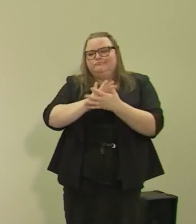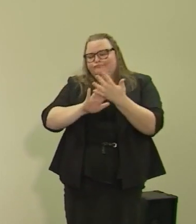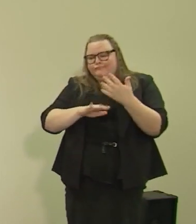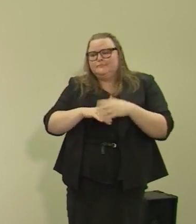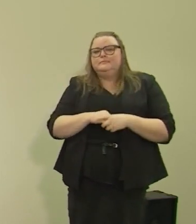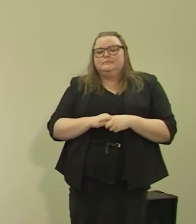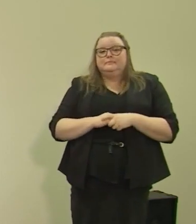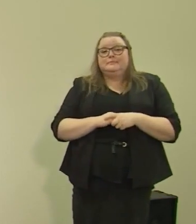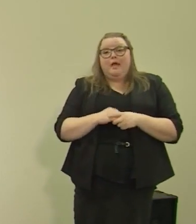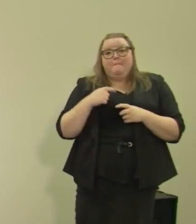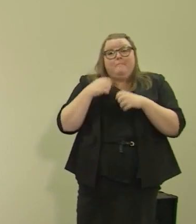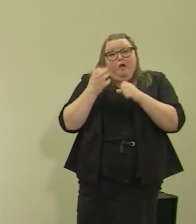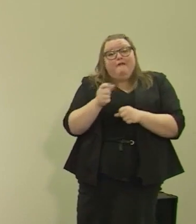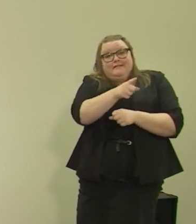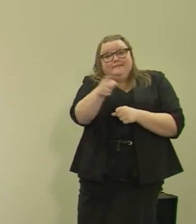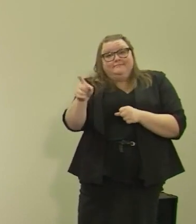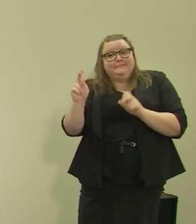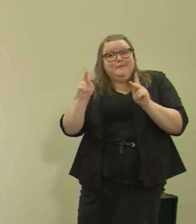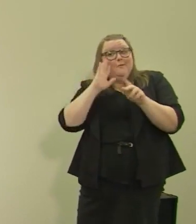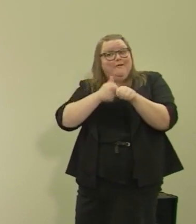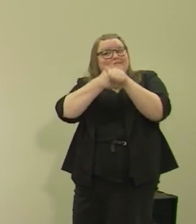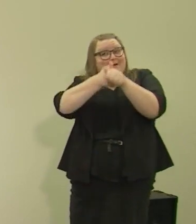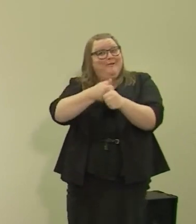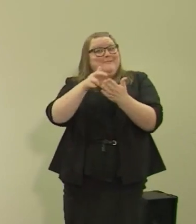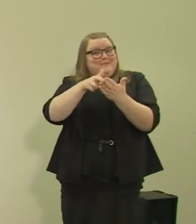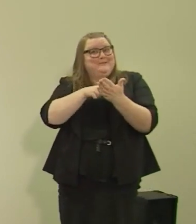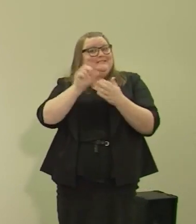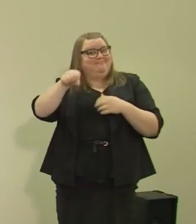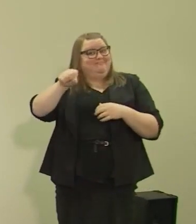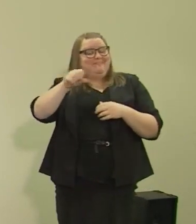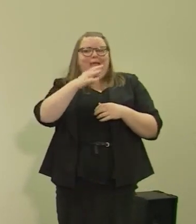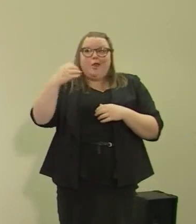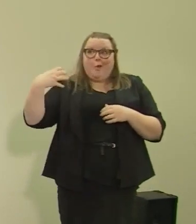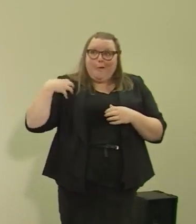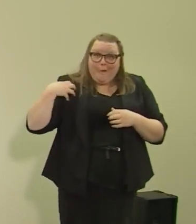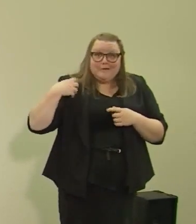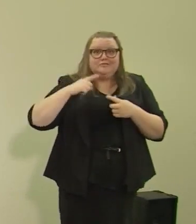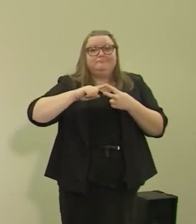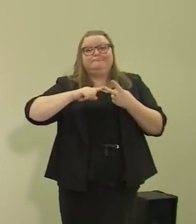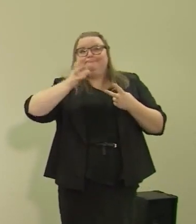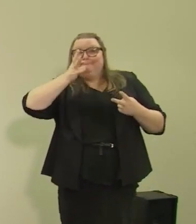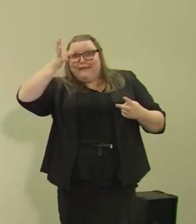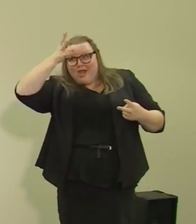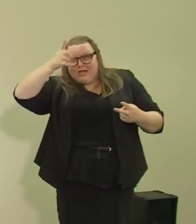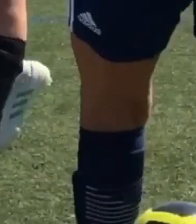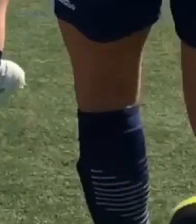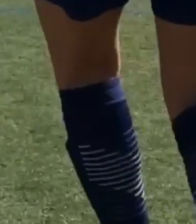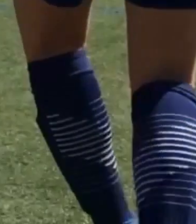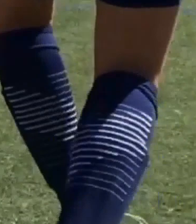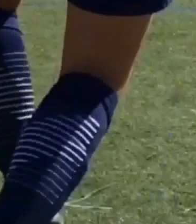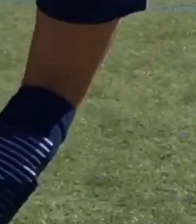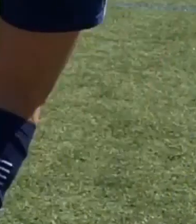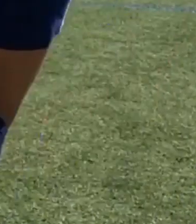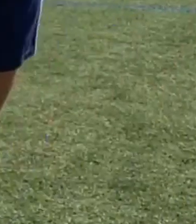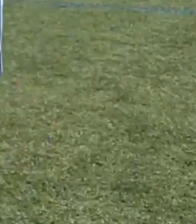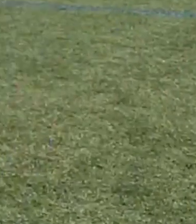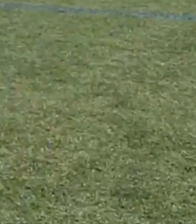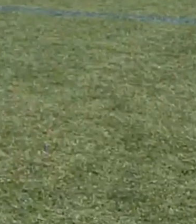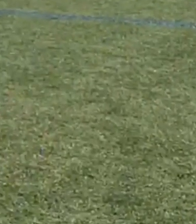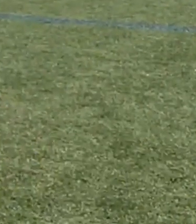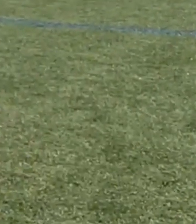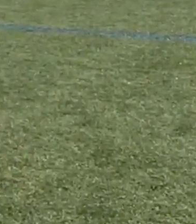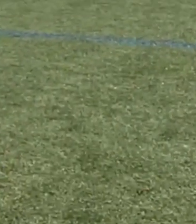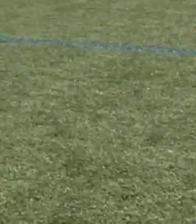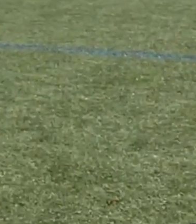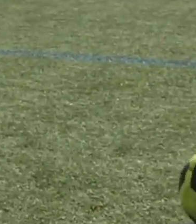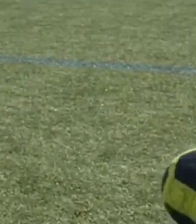am confident that they will follow the regulations, and the coaches and the parents are role models. Kimberly says that on her daughter's